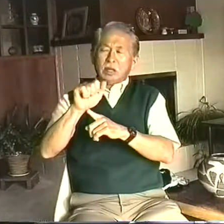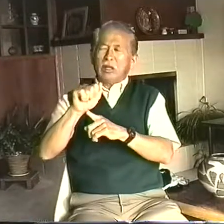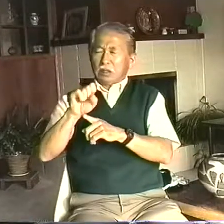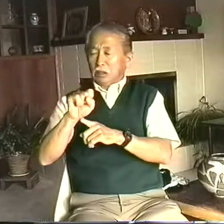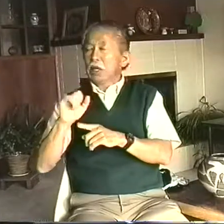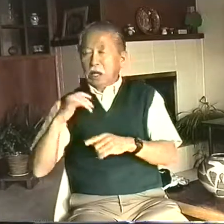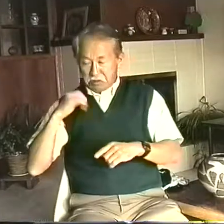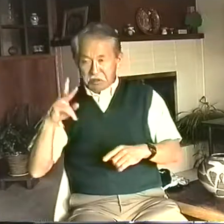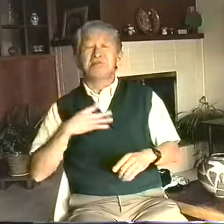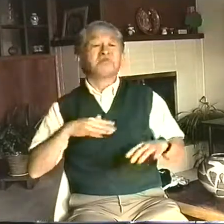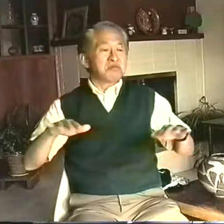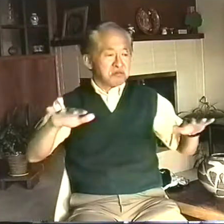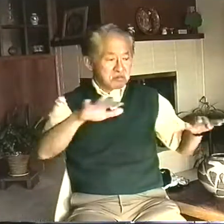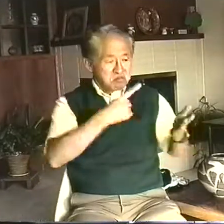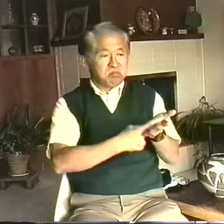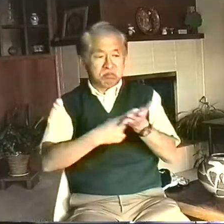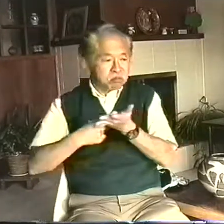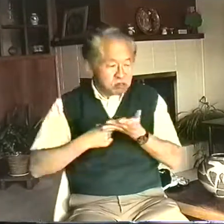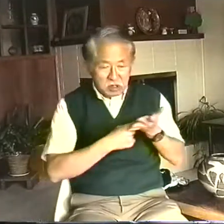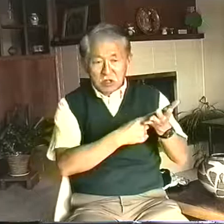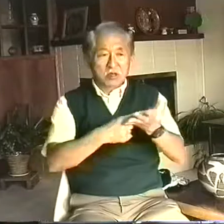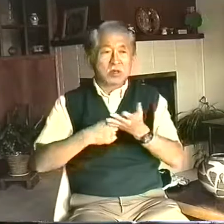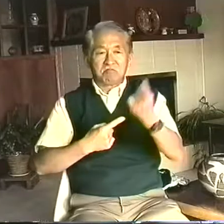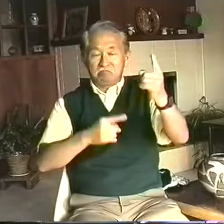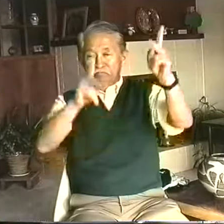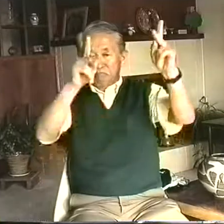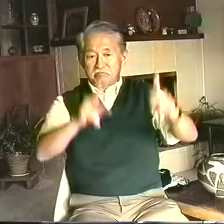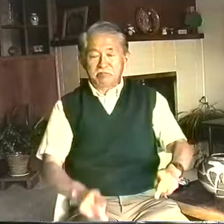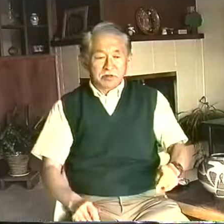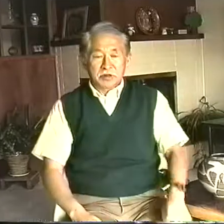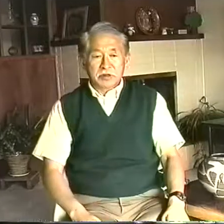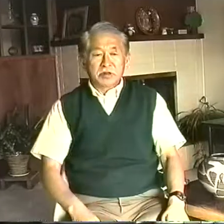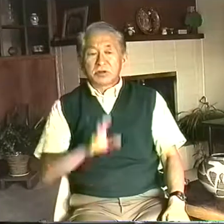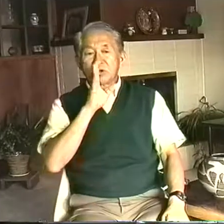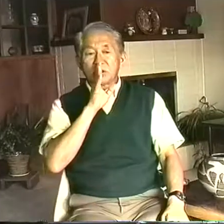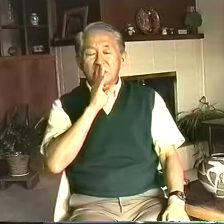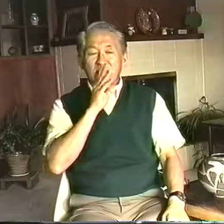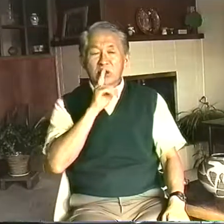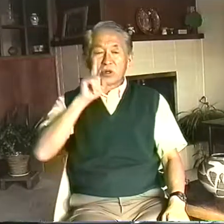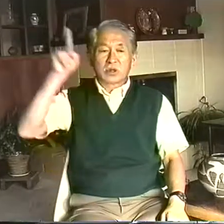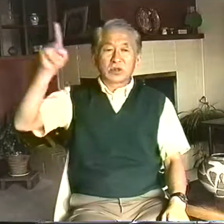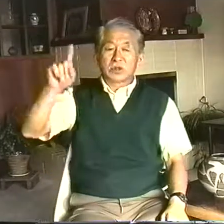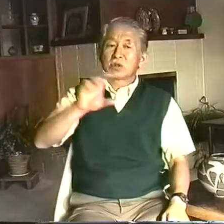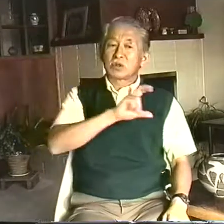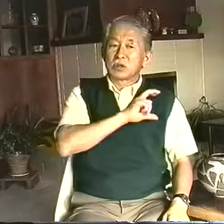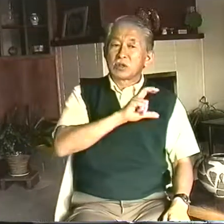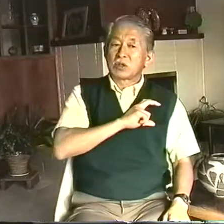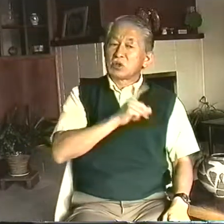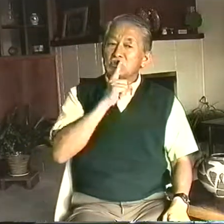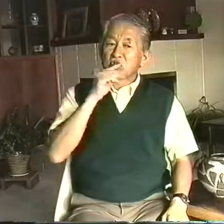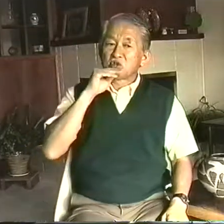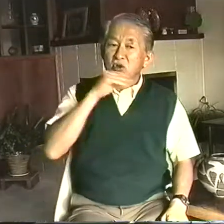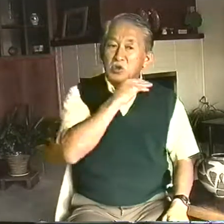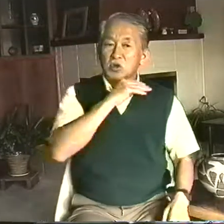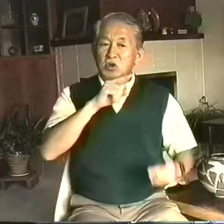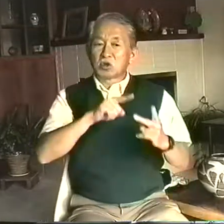began deliberating on the verdict, I remember the judge instructing us to look only at the evidence. There was one person on our